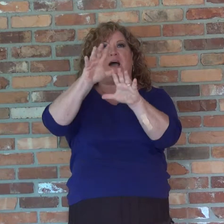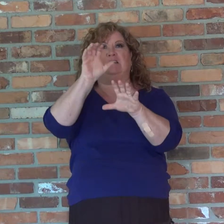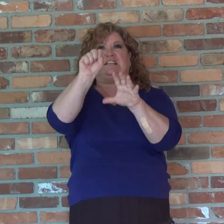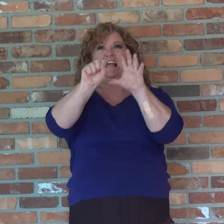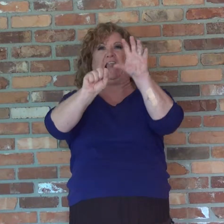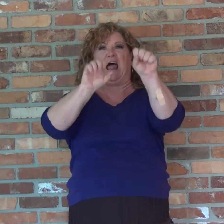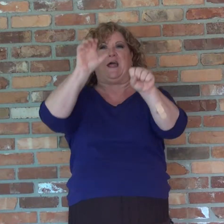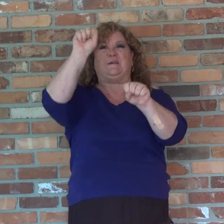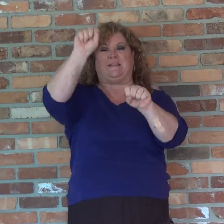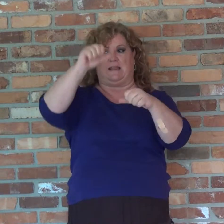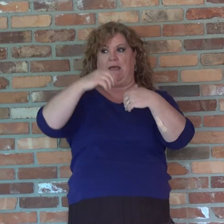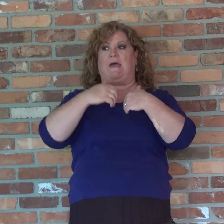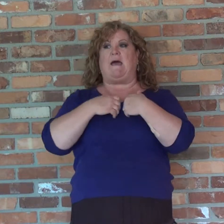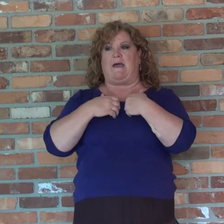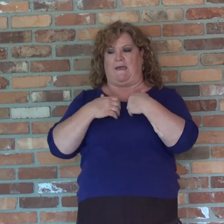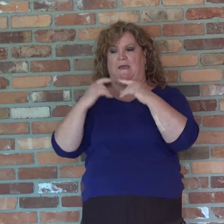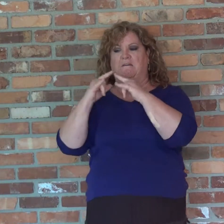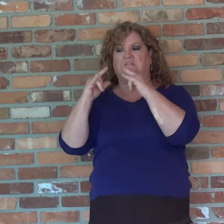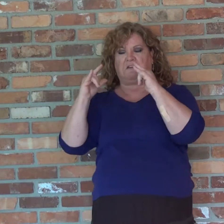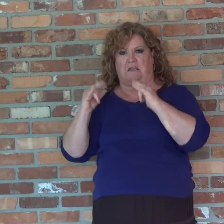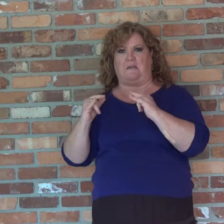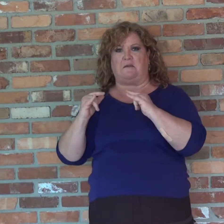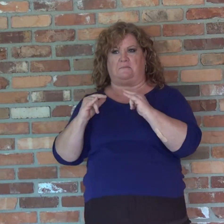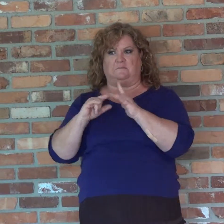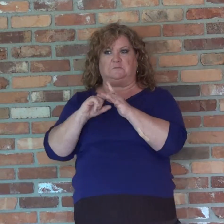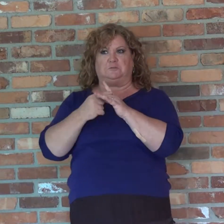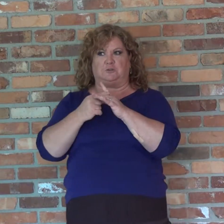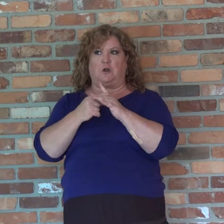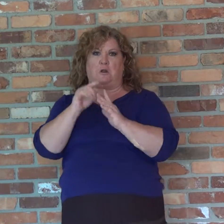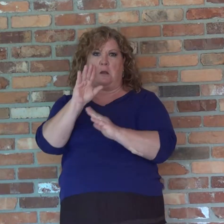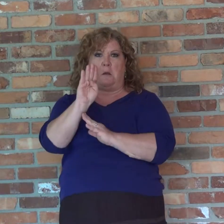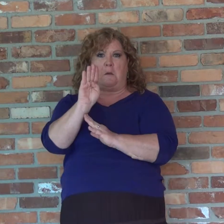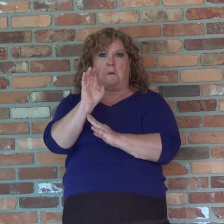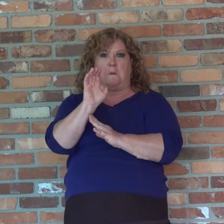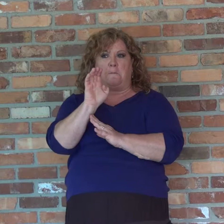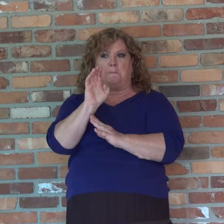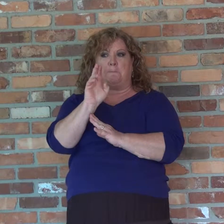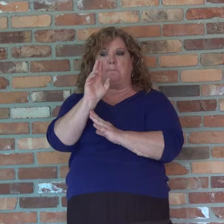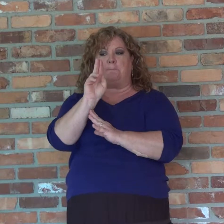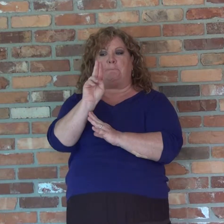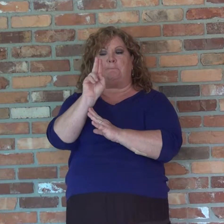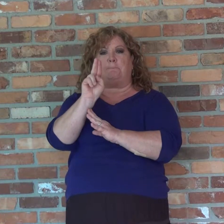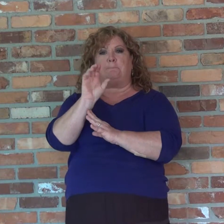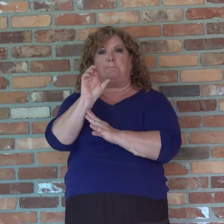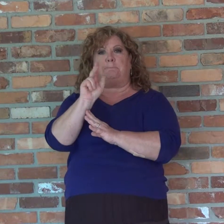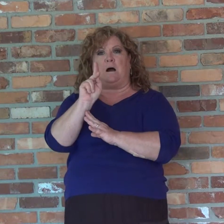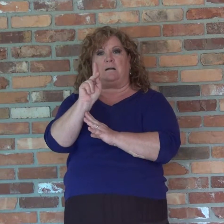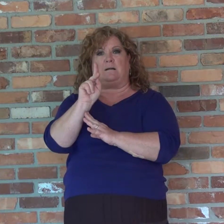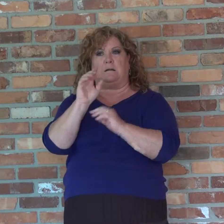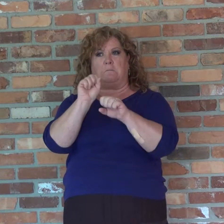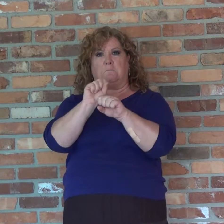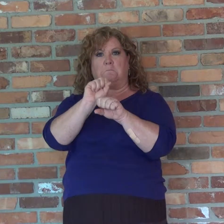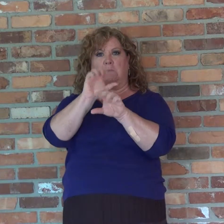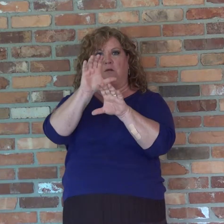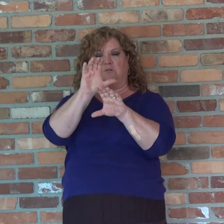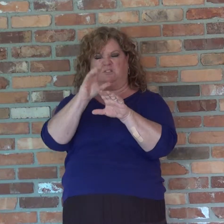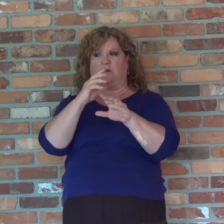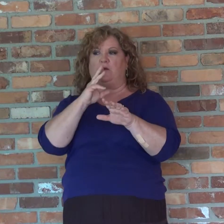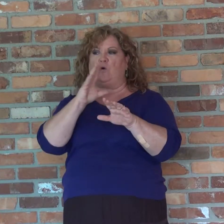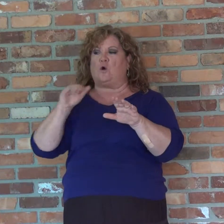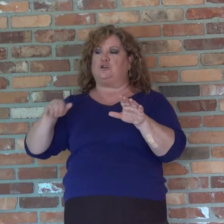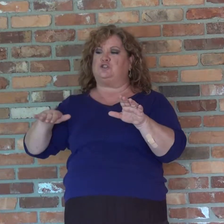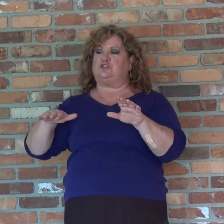we had this great base camp not far from the start of Buck Mountain. And as we gathered together